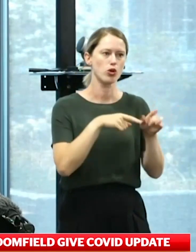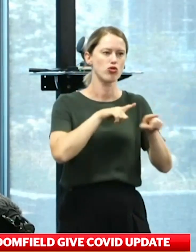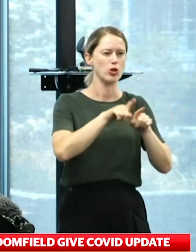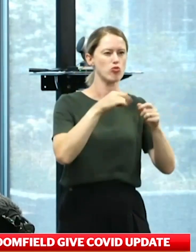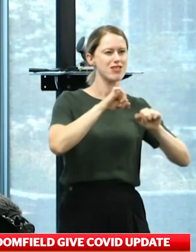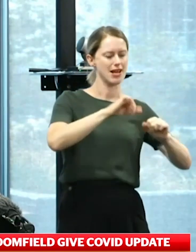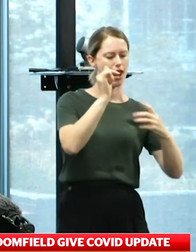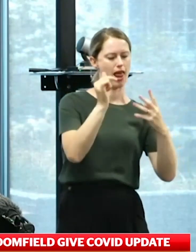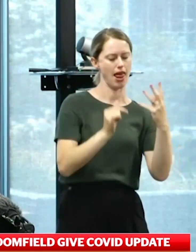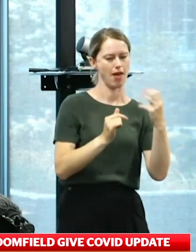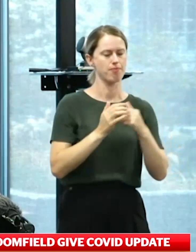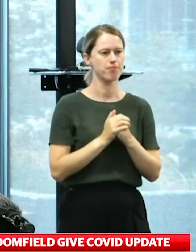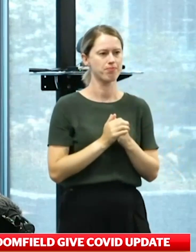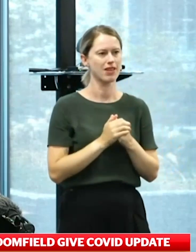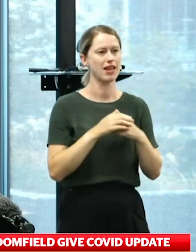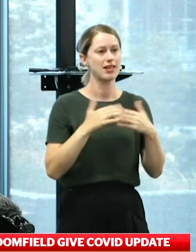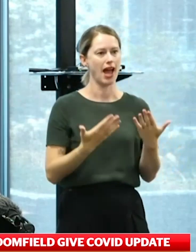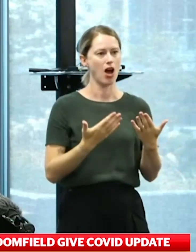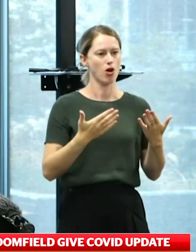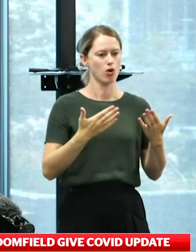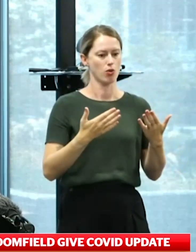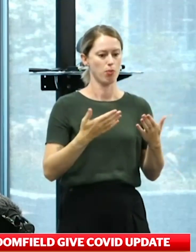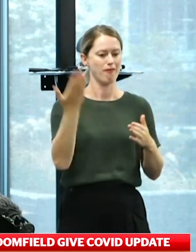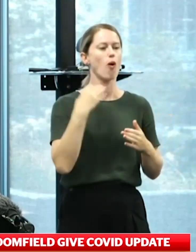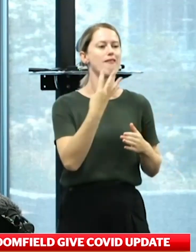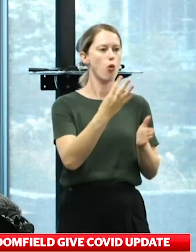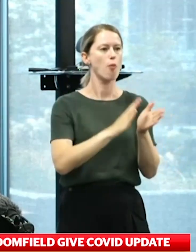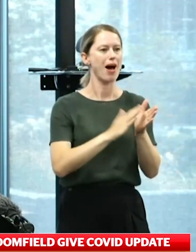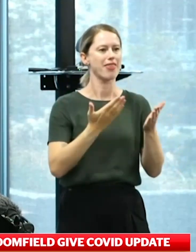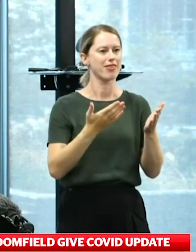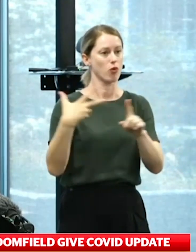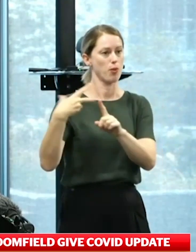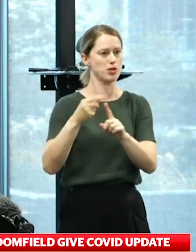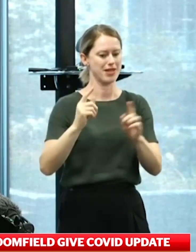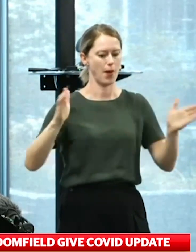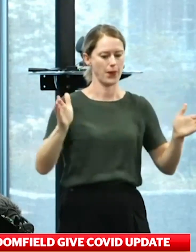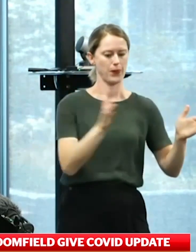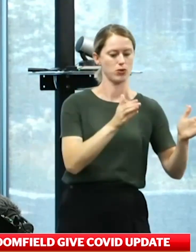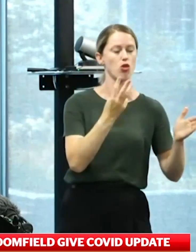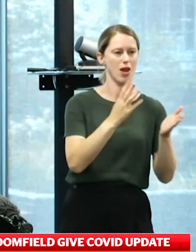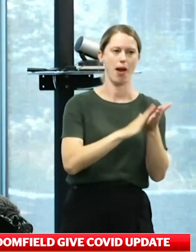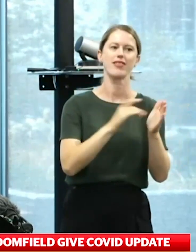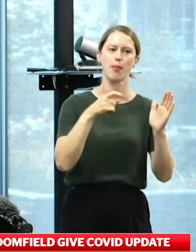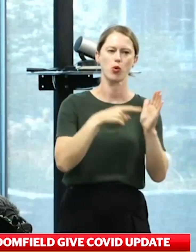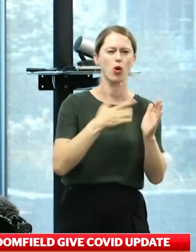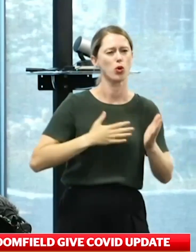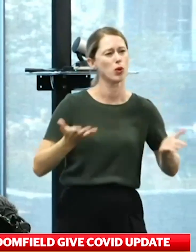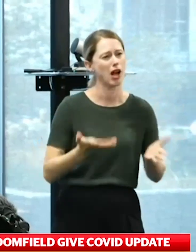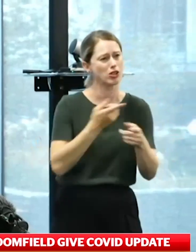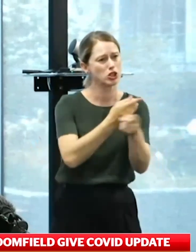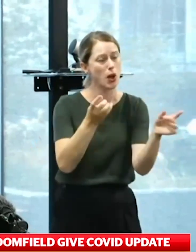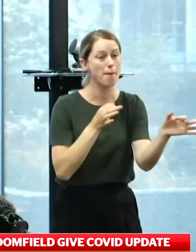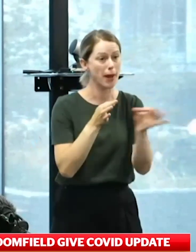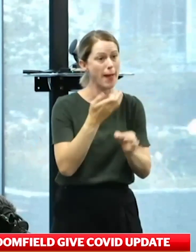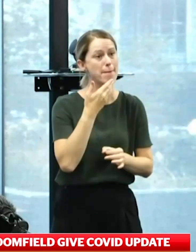can. Moving to this 3-month interval is an important measure in our efforts against Omicron, and I want to urge everyone to make a plan